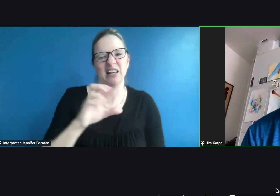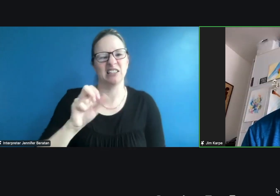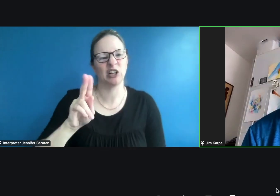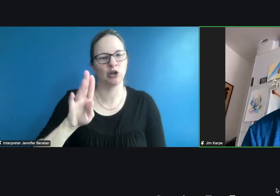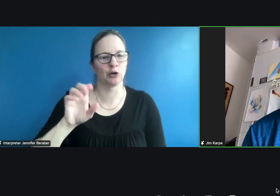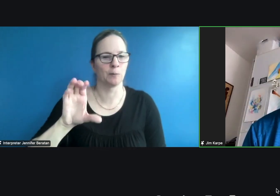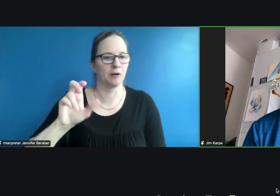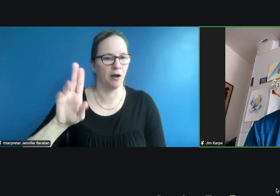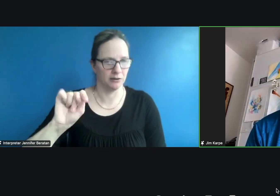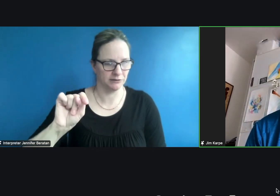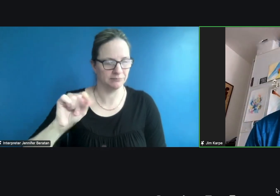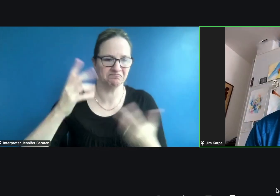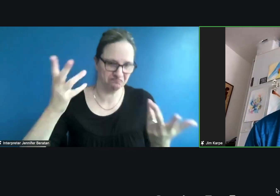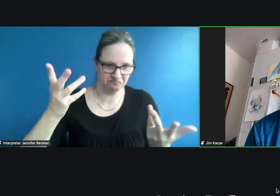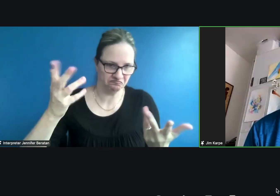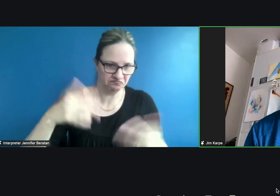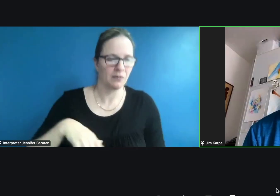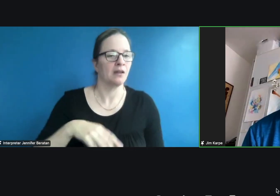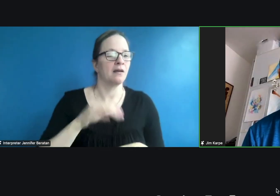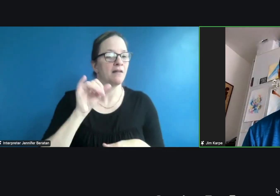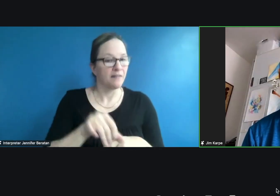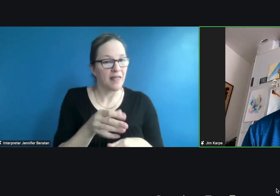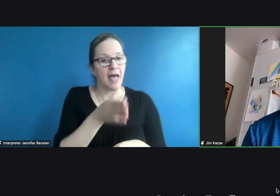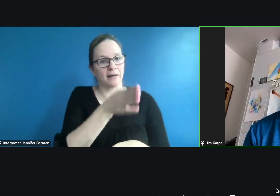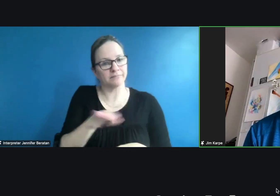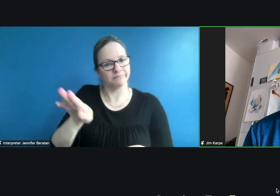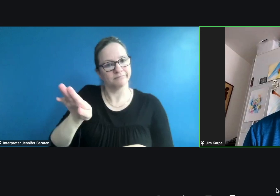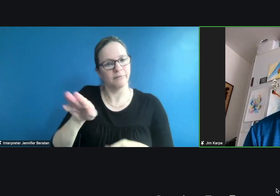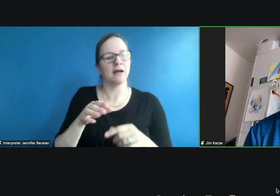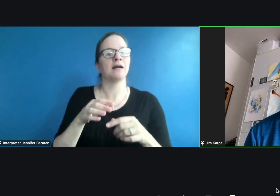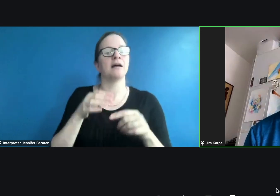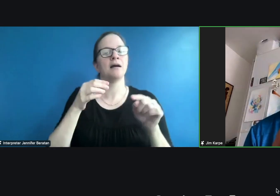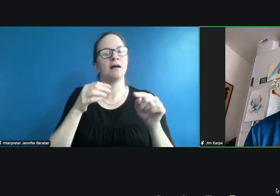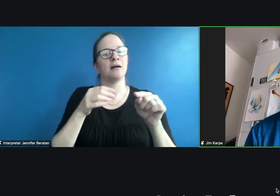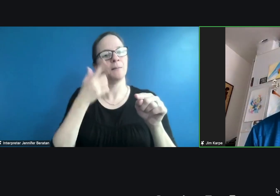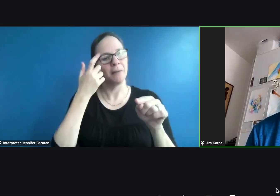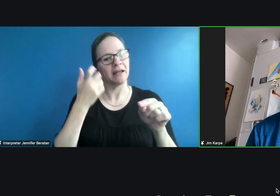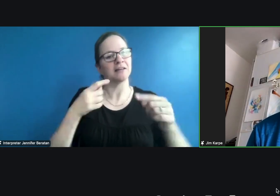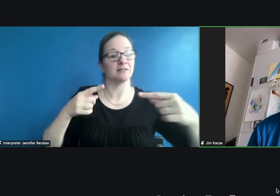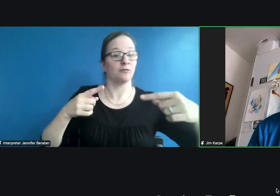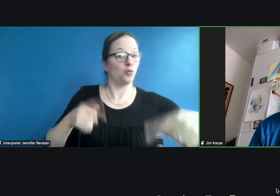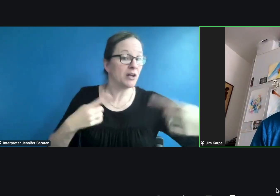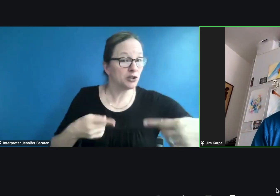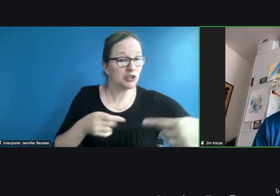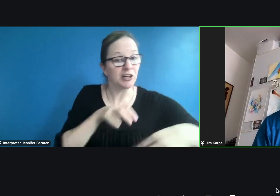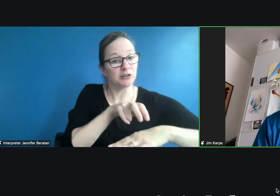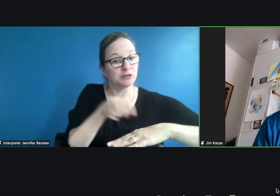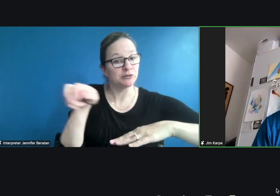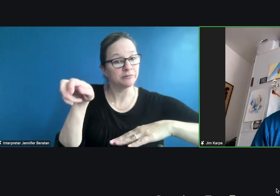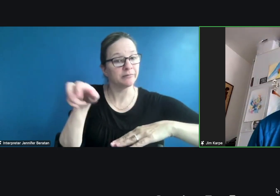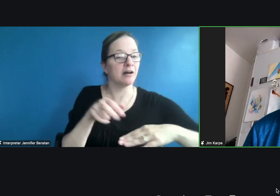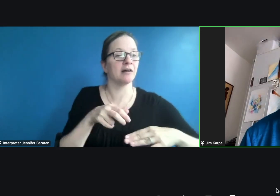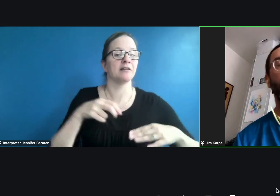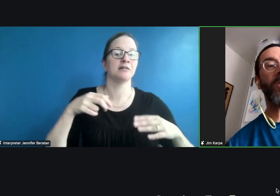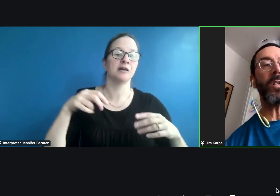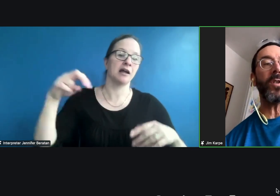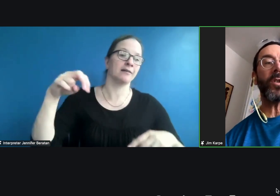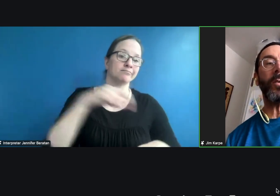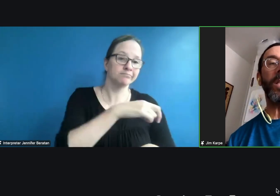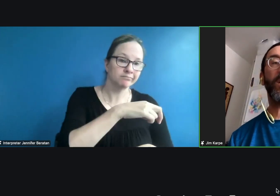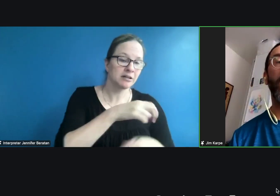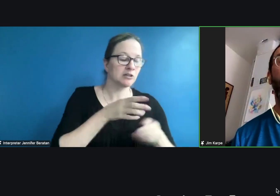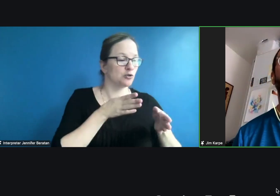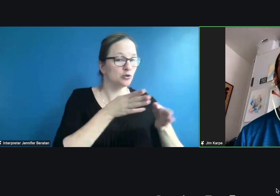cut. Curb cuts were originally developed due to the need for wheelchairs to be able to go from the sidewalk down to